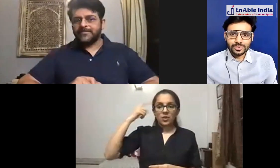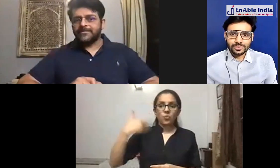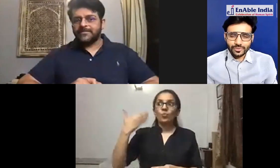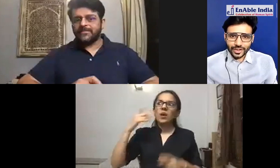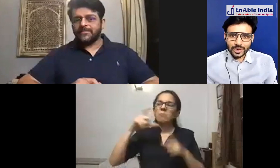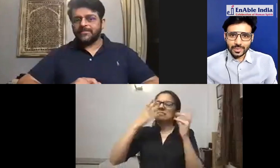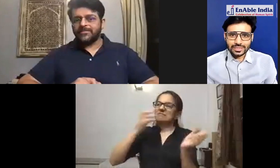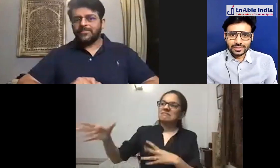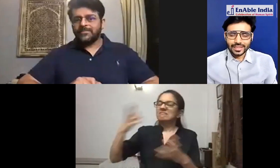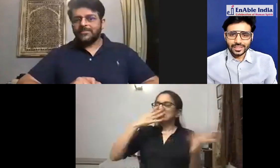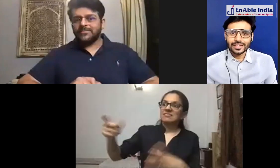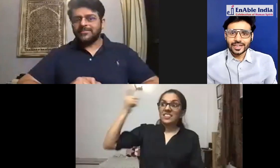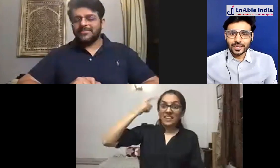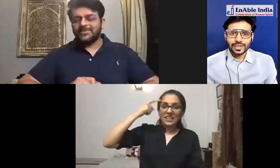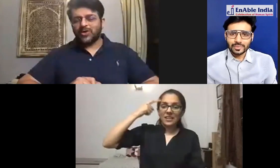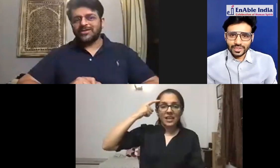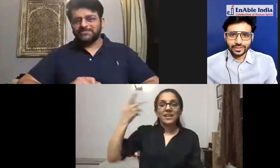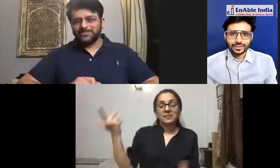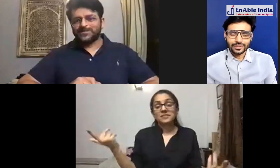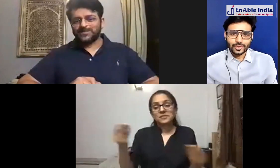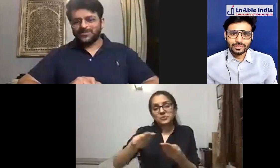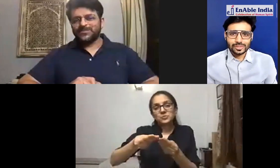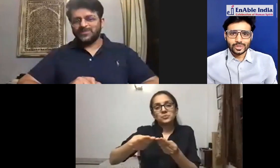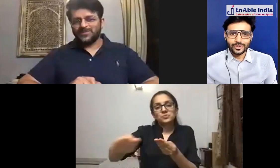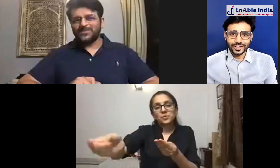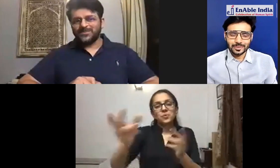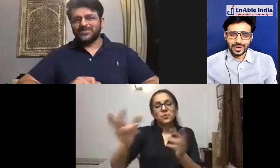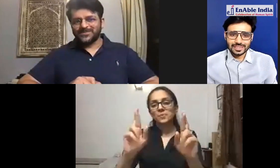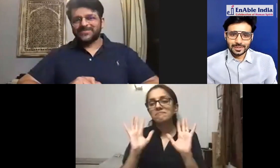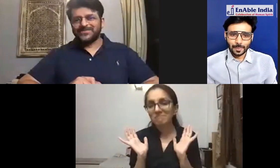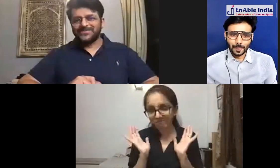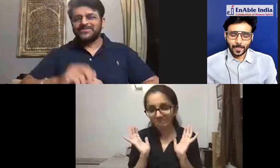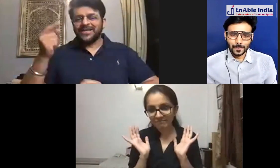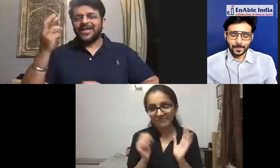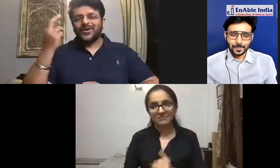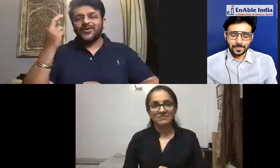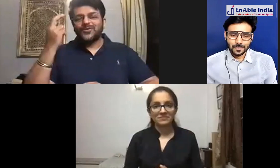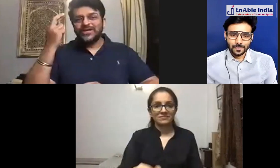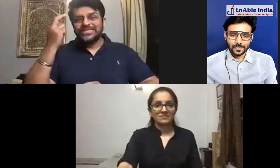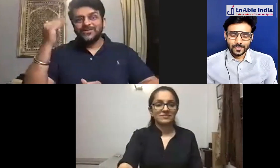stop wearing a mask? I think that day will come near when we will stop wearing a mask.